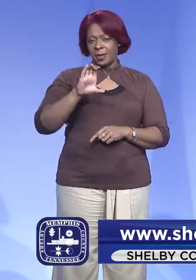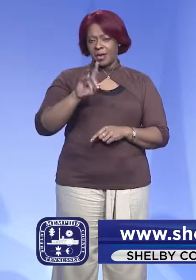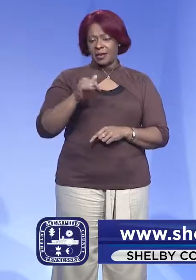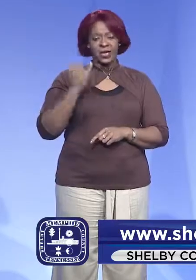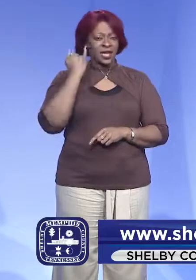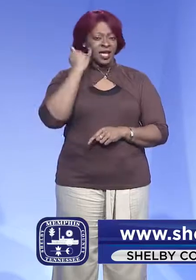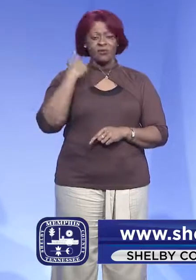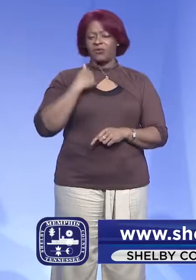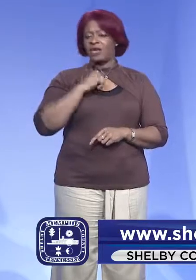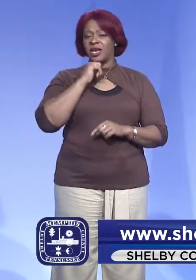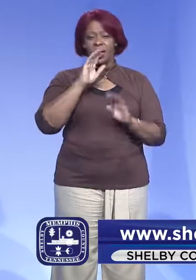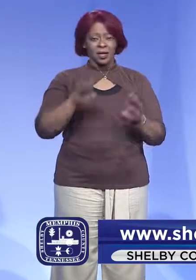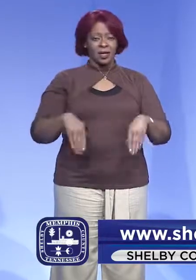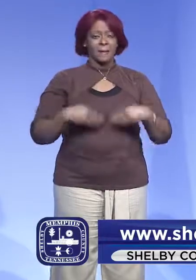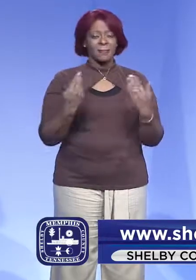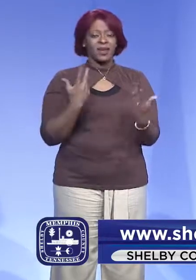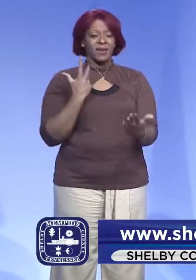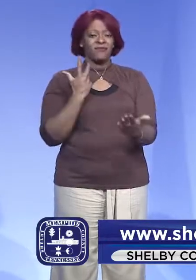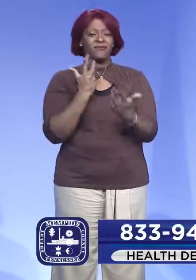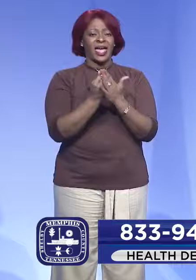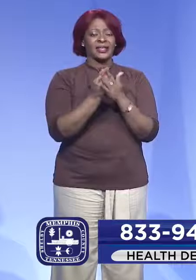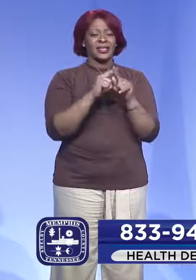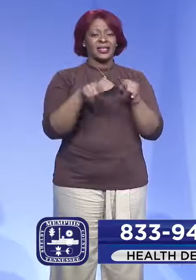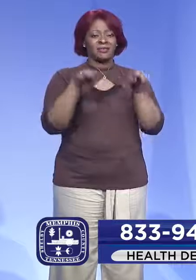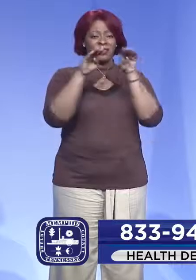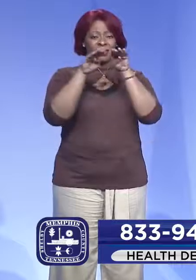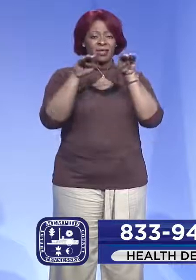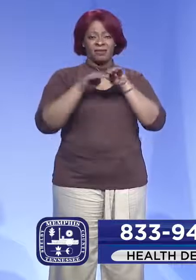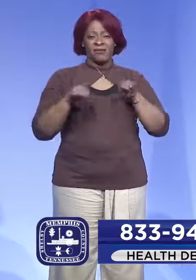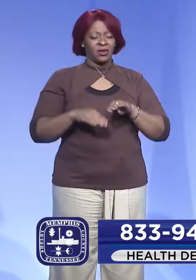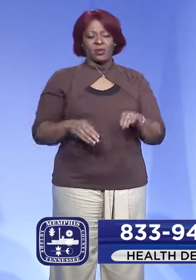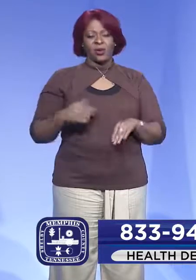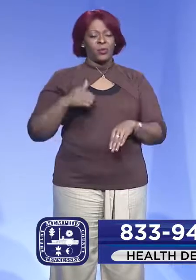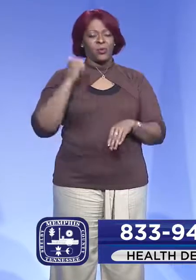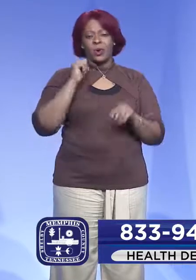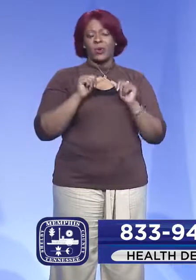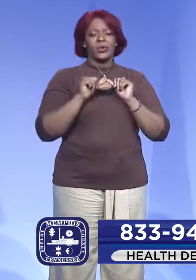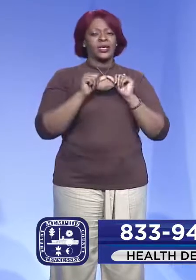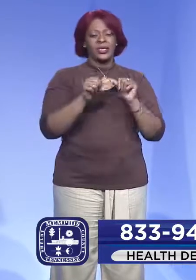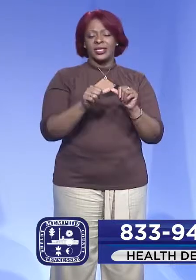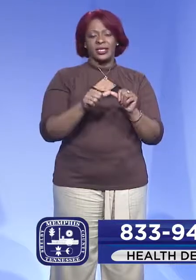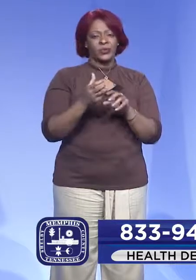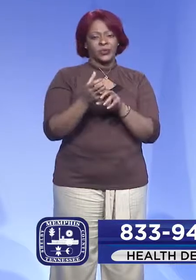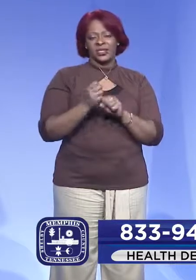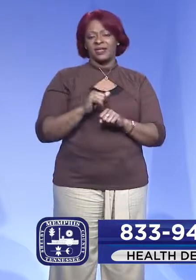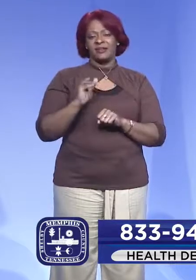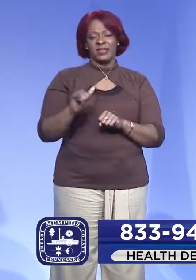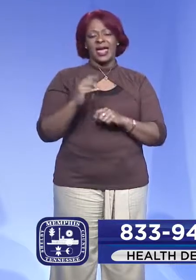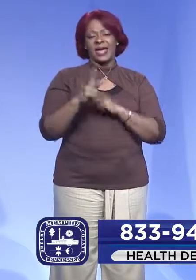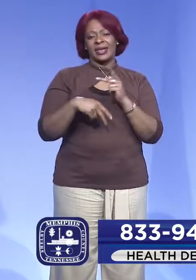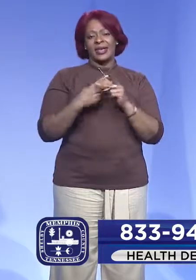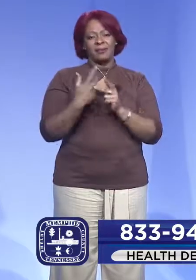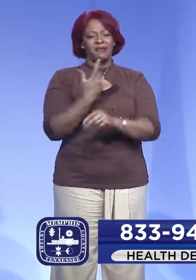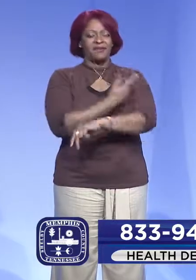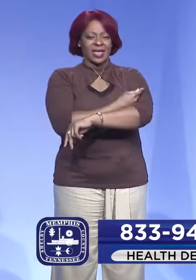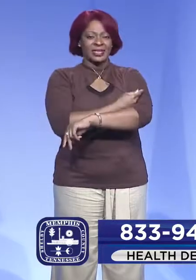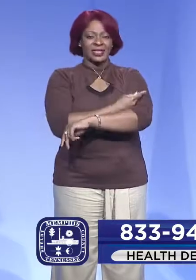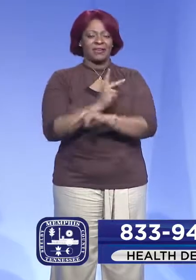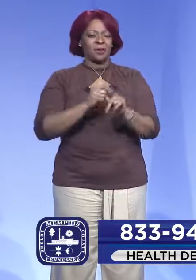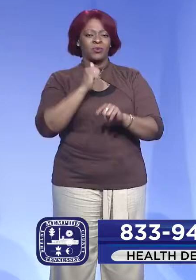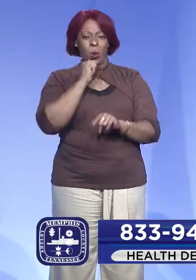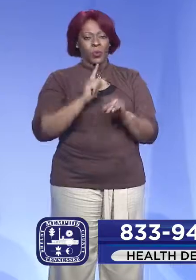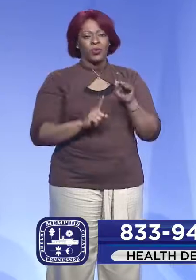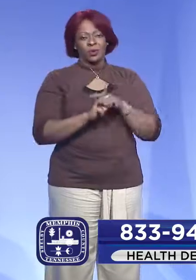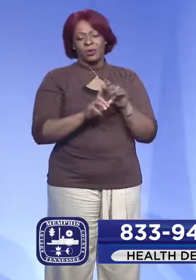don't administer vaccine at a certain level, we won't continue to receive that level of vaccine.